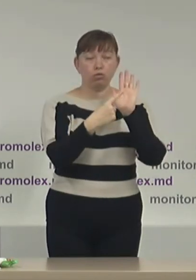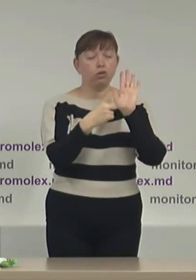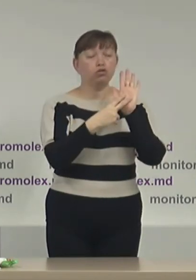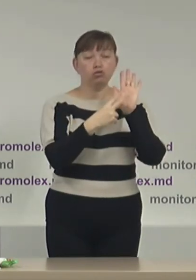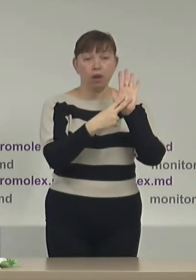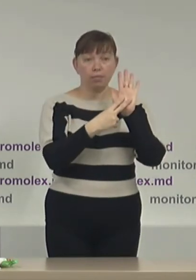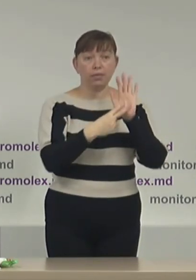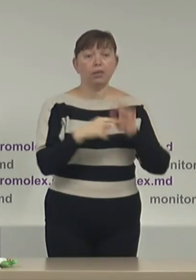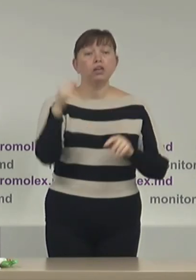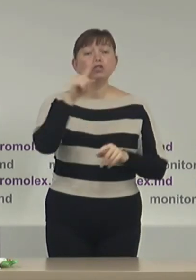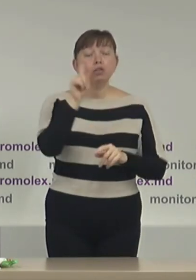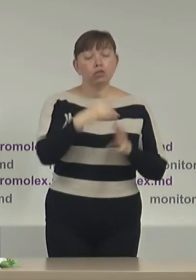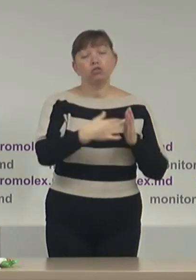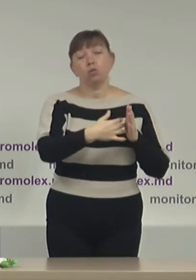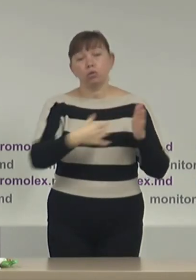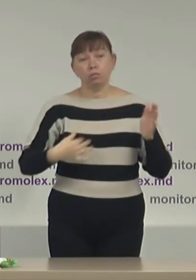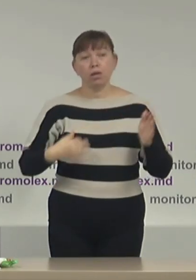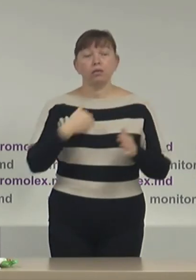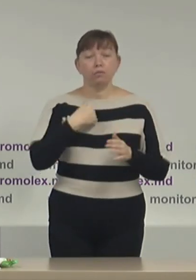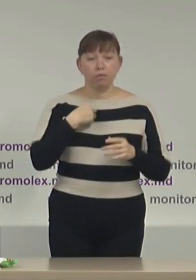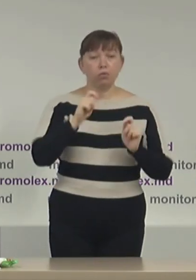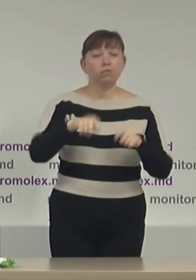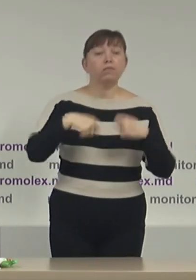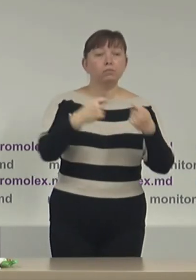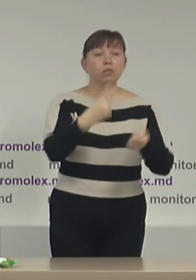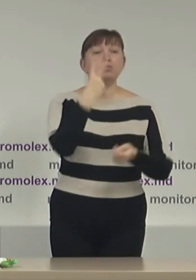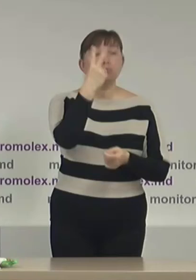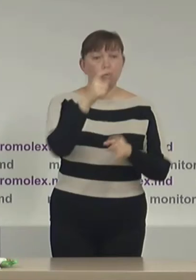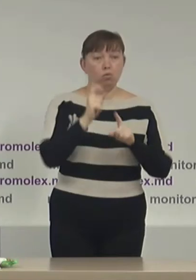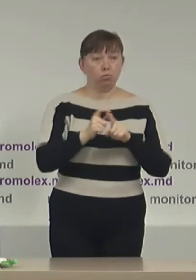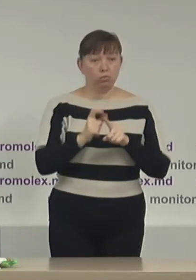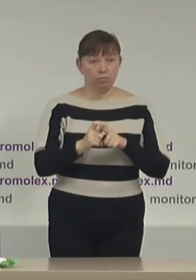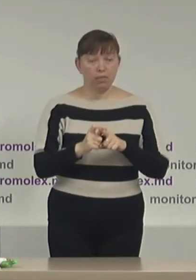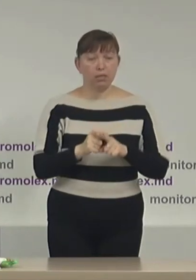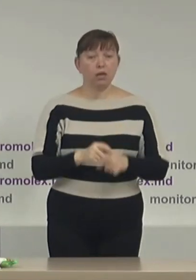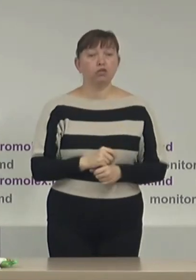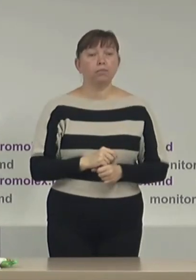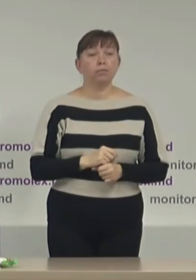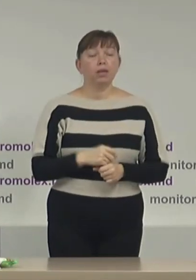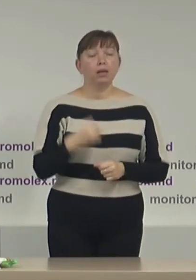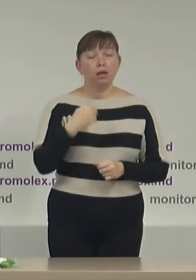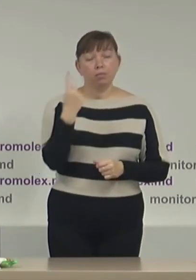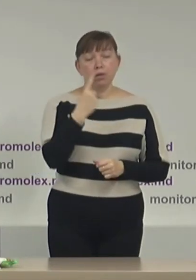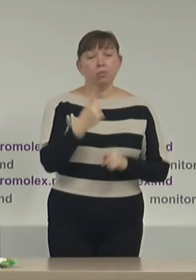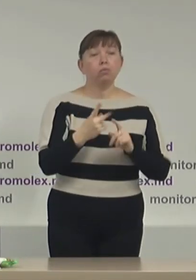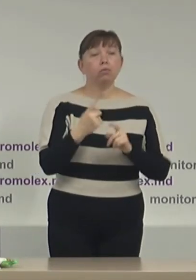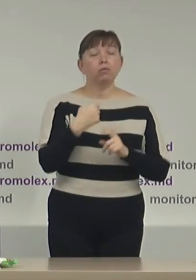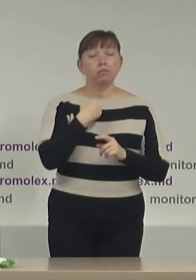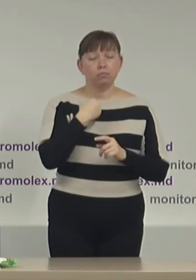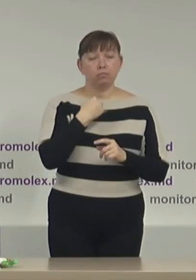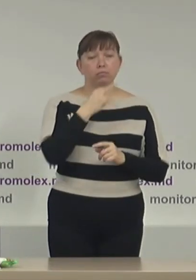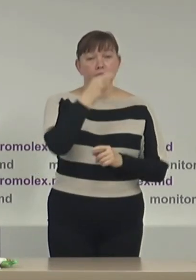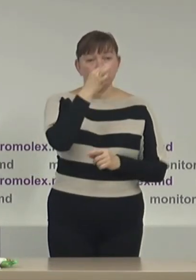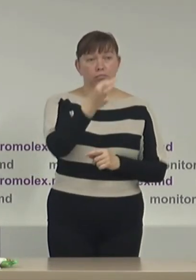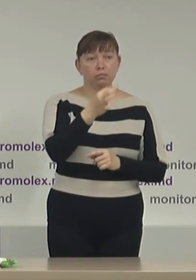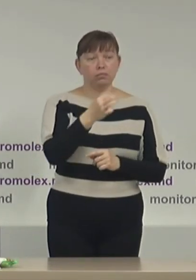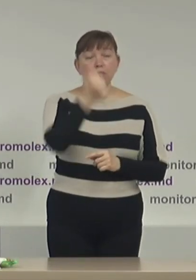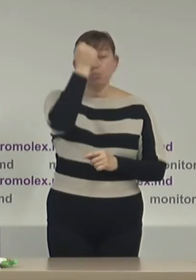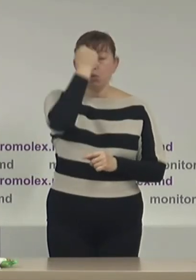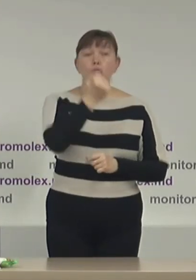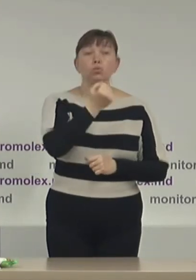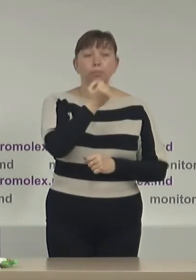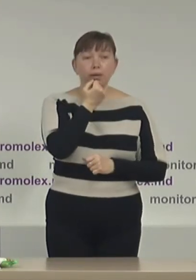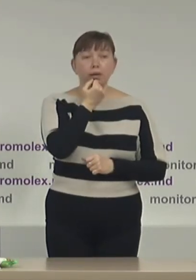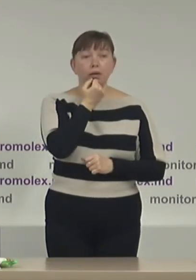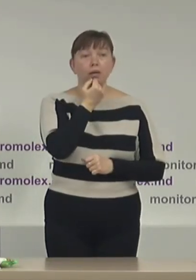findings included in the 7th report. And now I would like to convey 2 messages. First, I